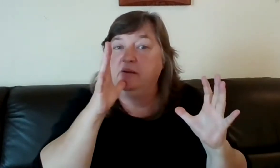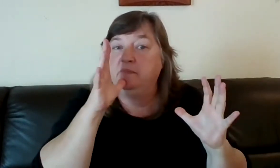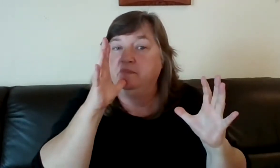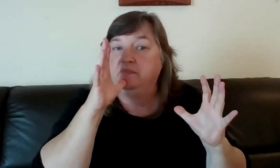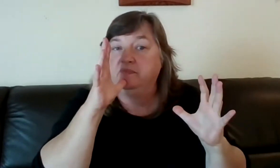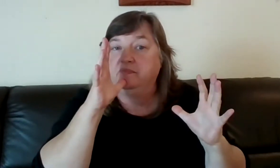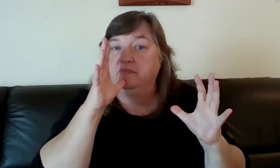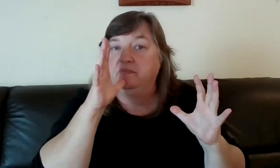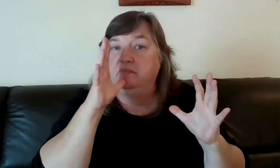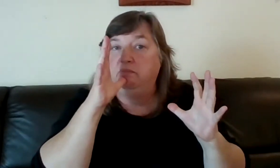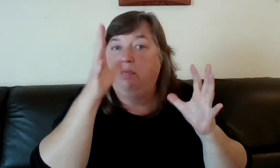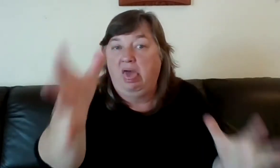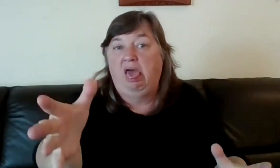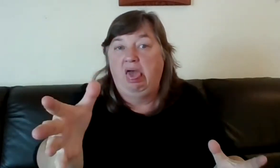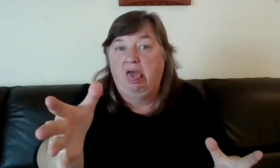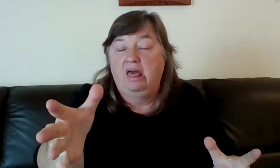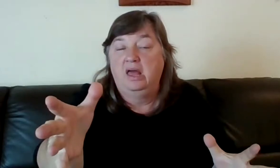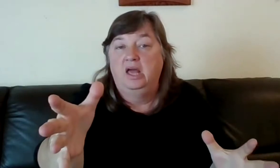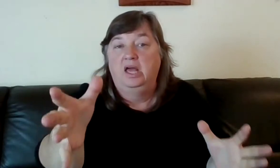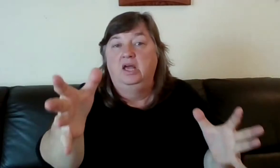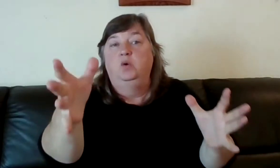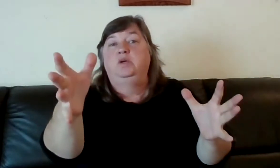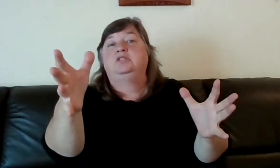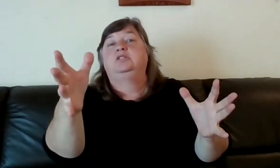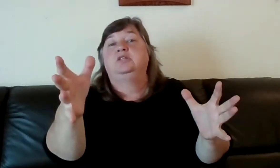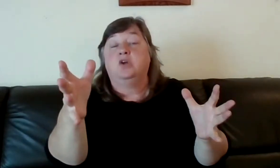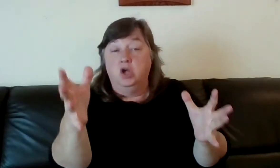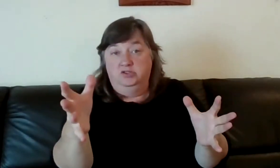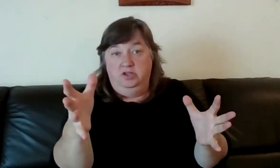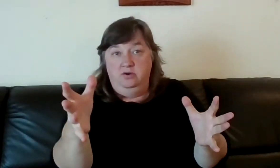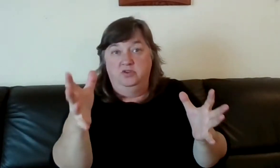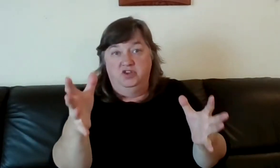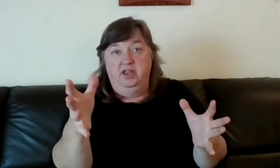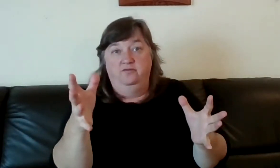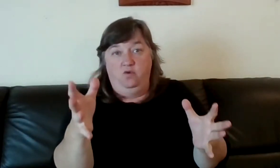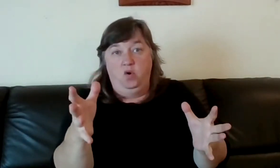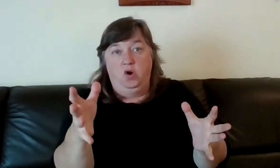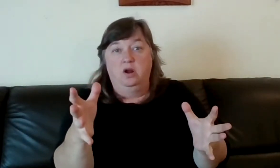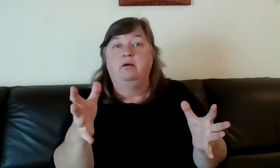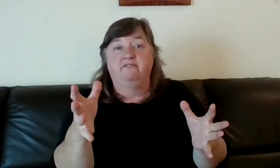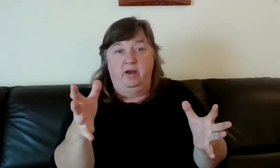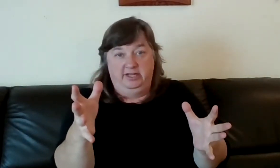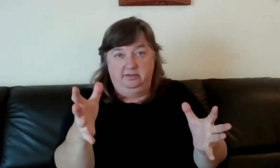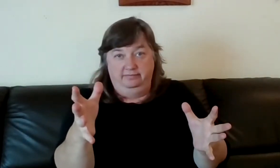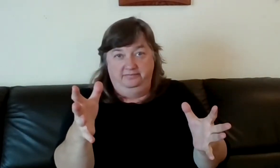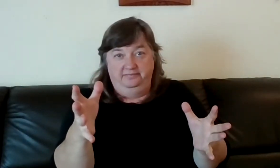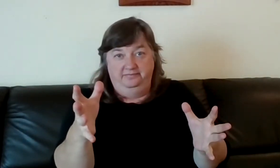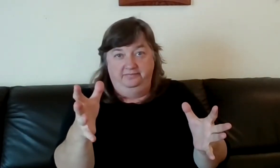Thumb, blah. Which is also the sign for vomit.